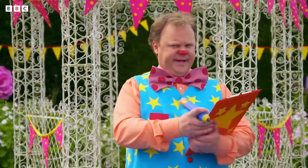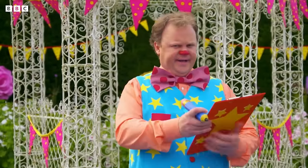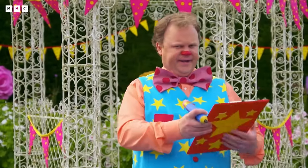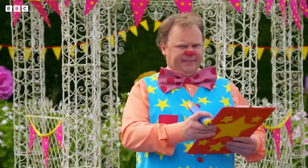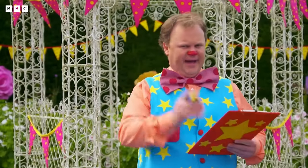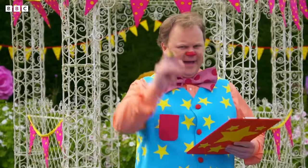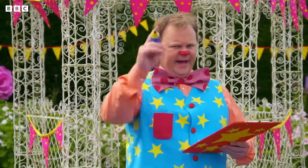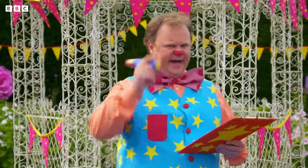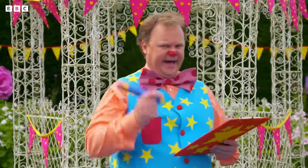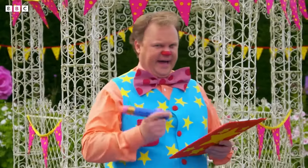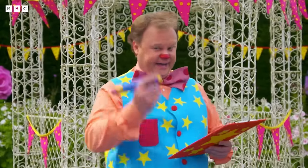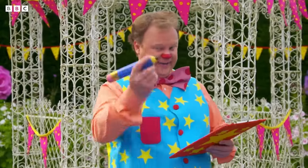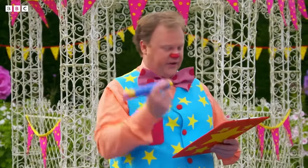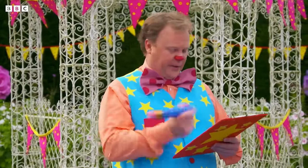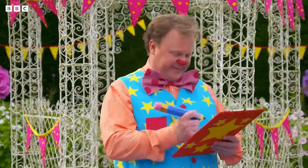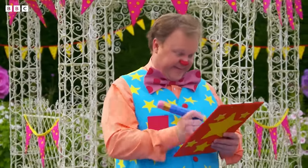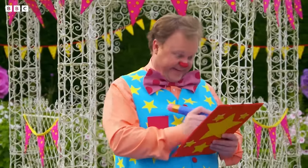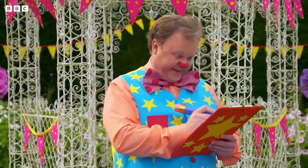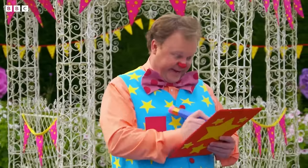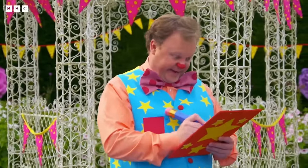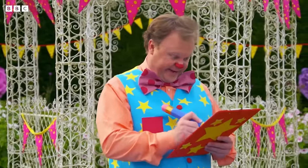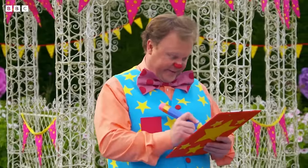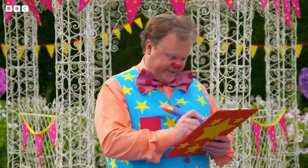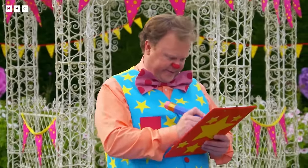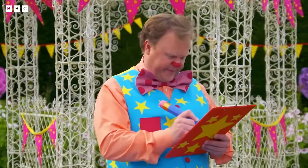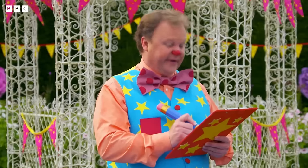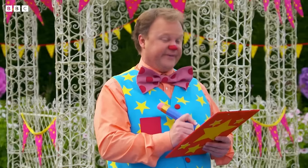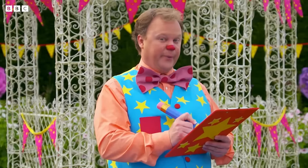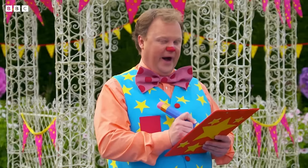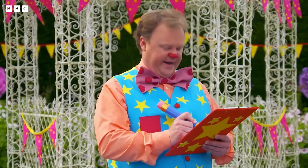competition? Ah, good question. Now, who has won?